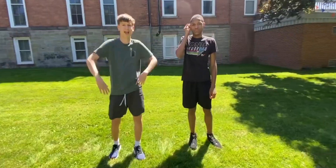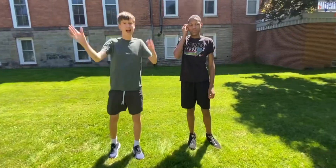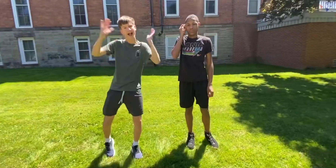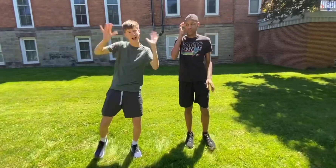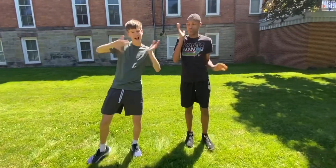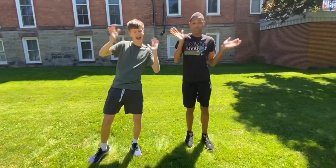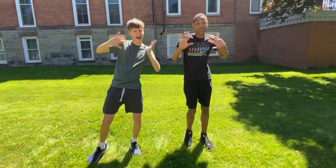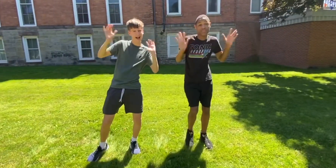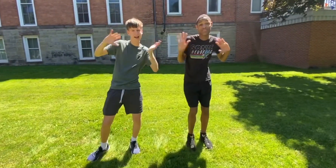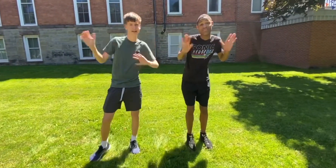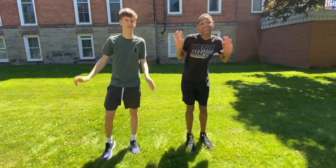Hi! Hi!